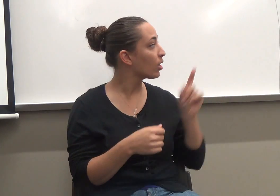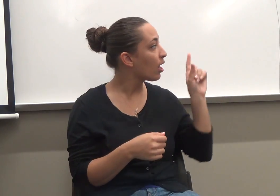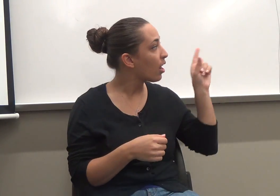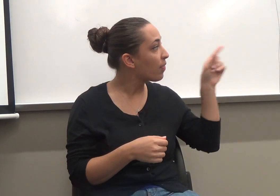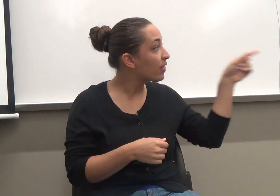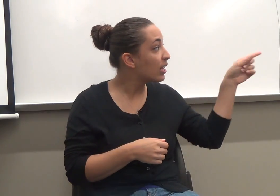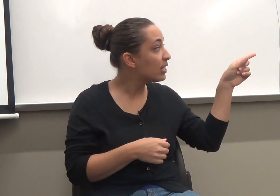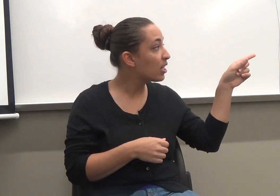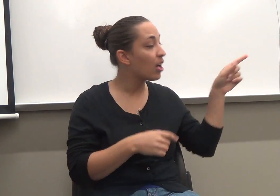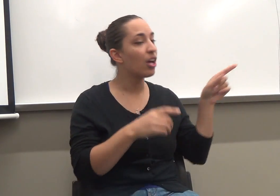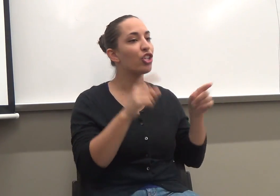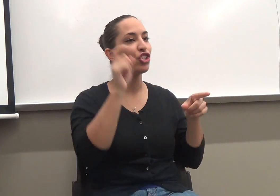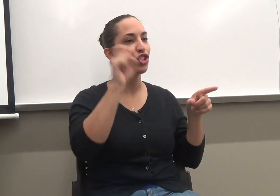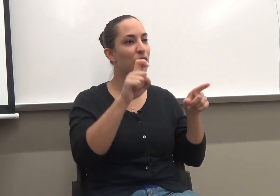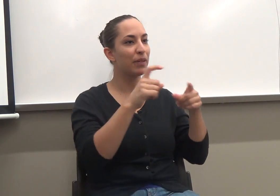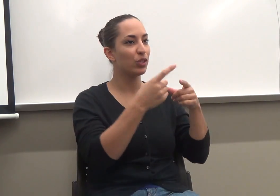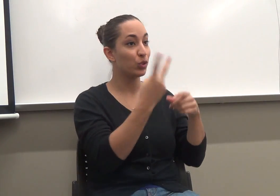2 words, yeah.